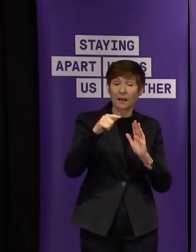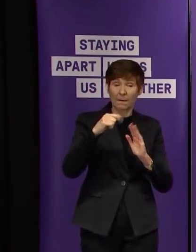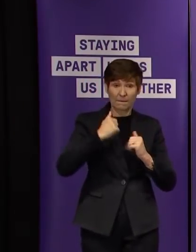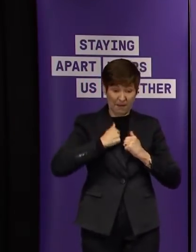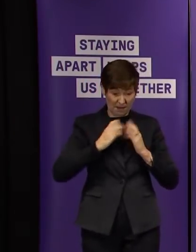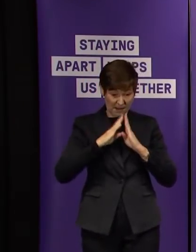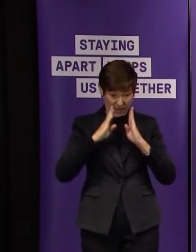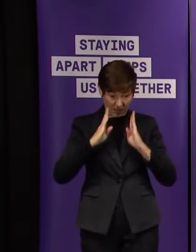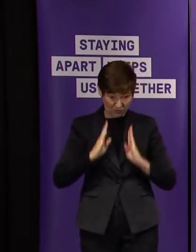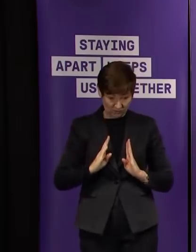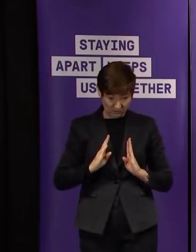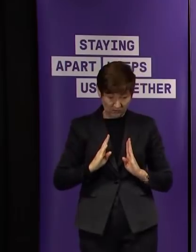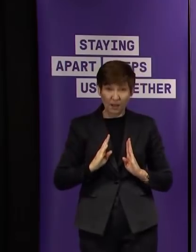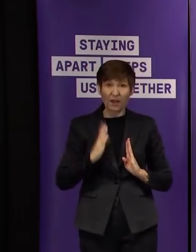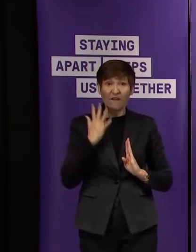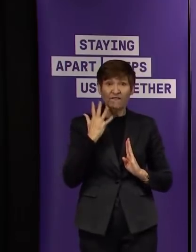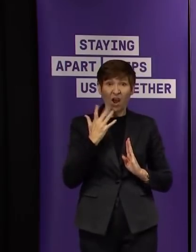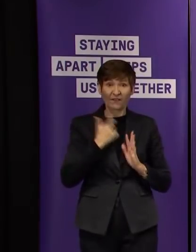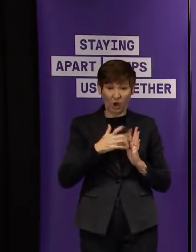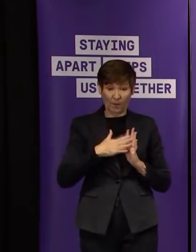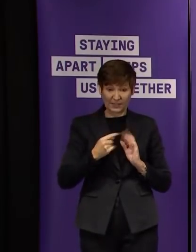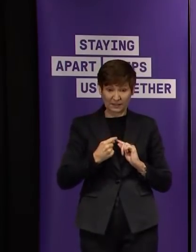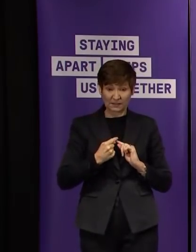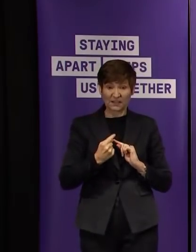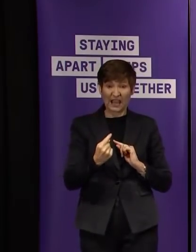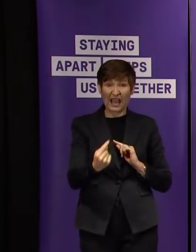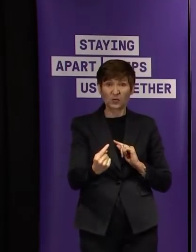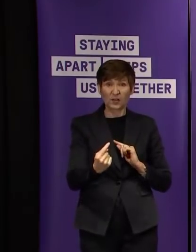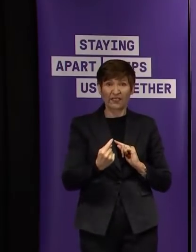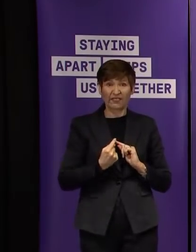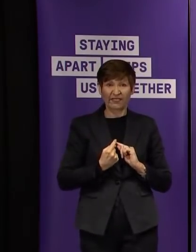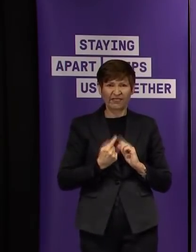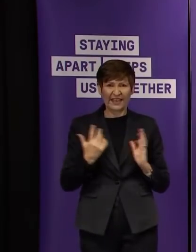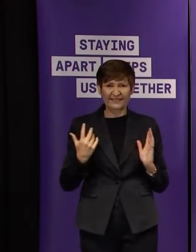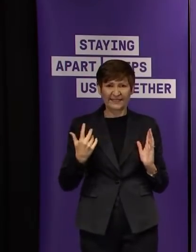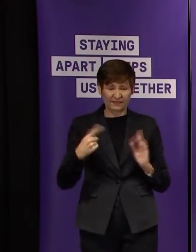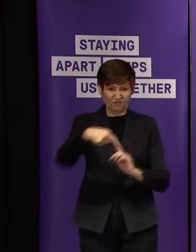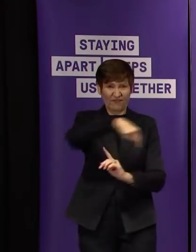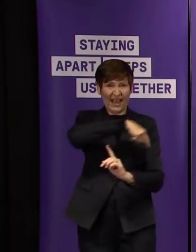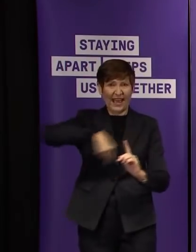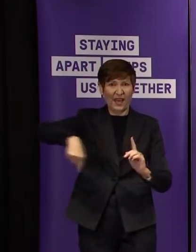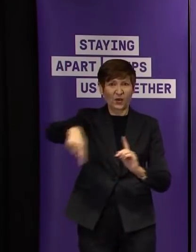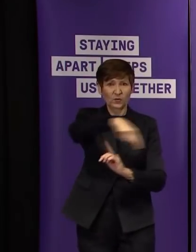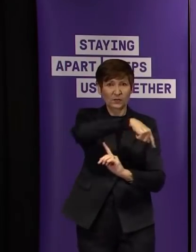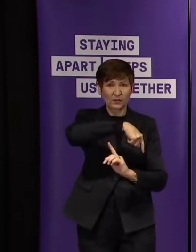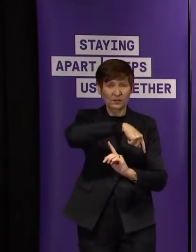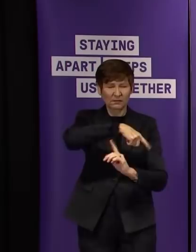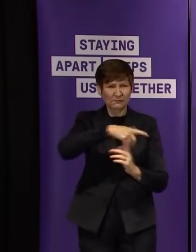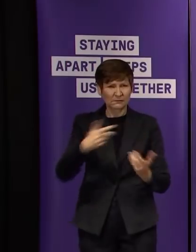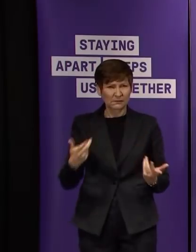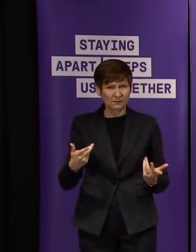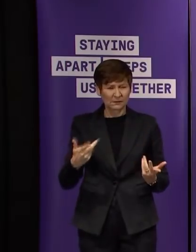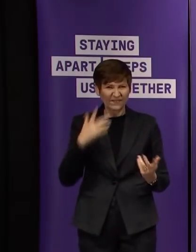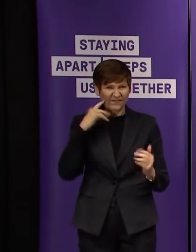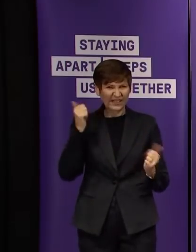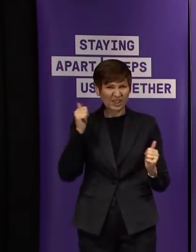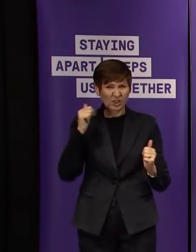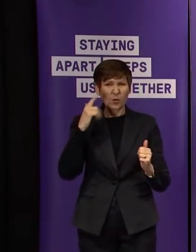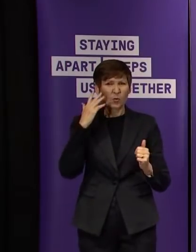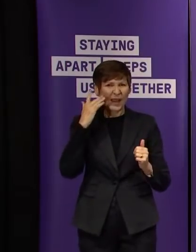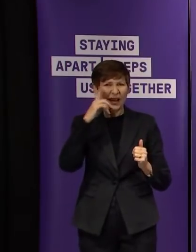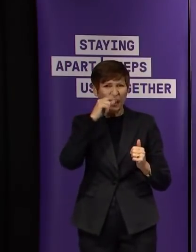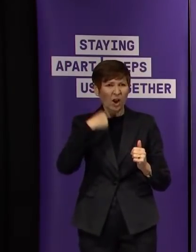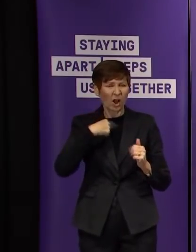the public gatherings from the 28th up to 5 people from two households, do those households have to be within the 5Ks of each other?